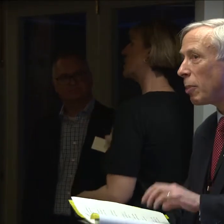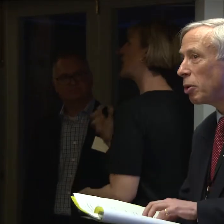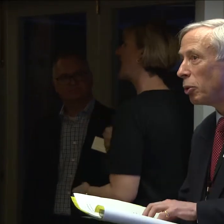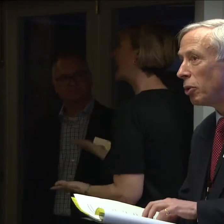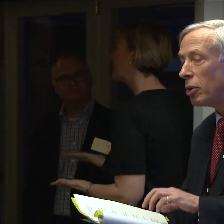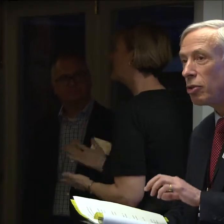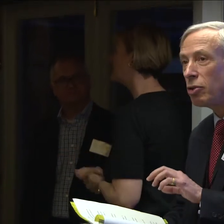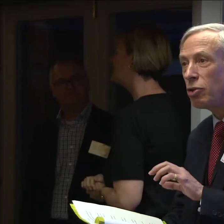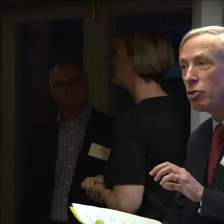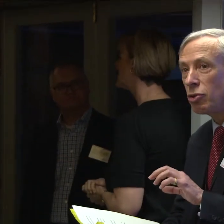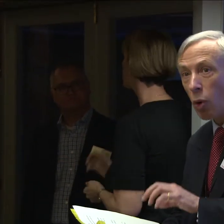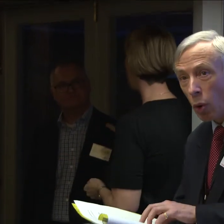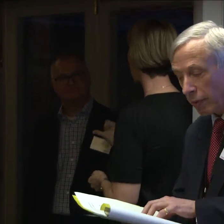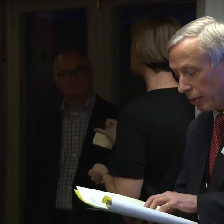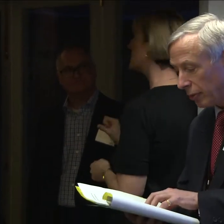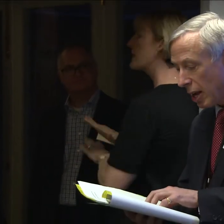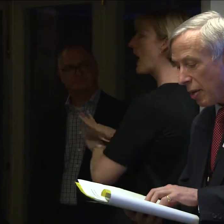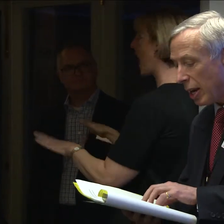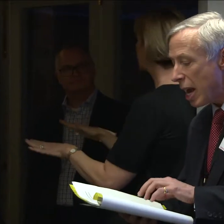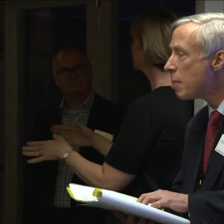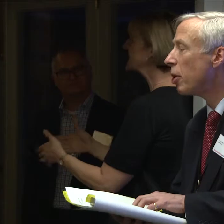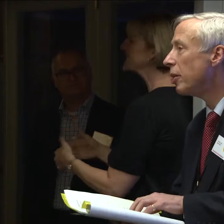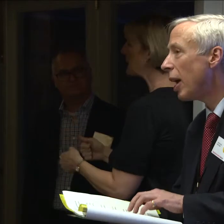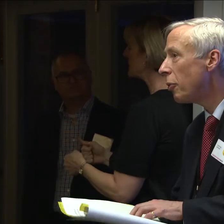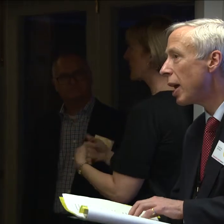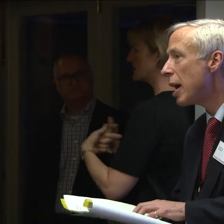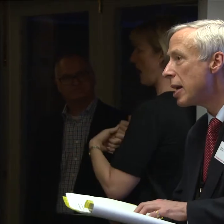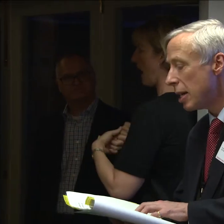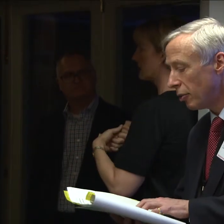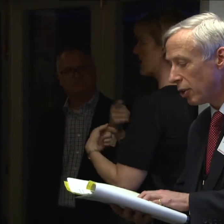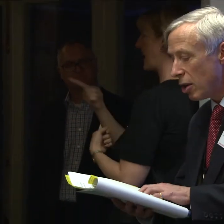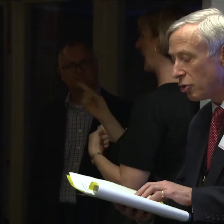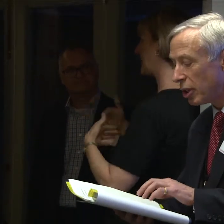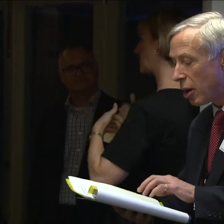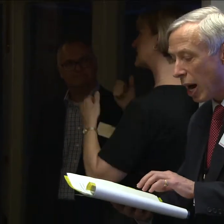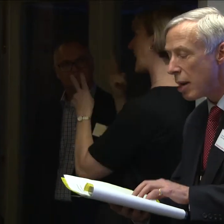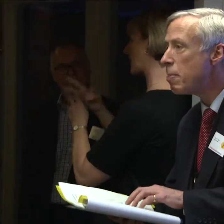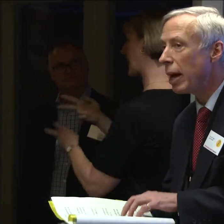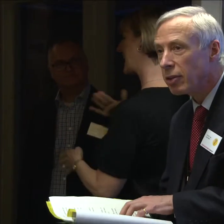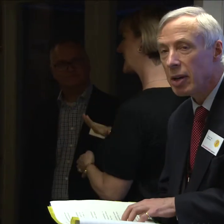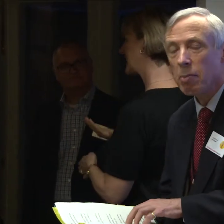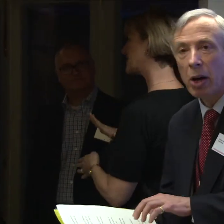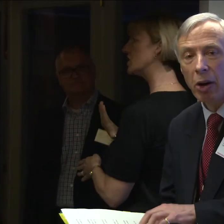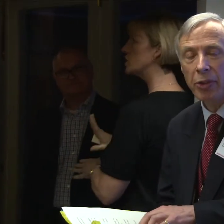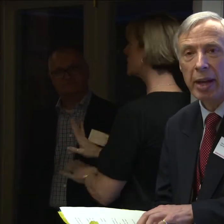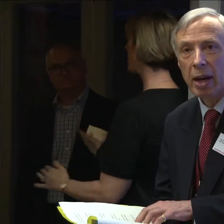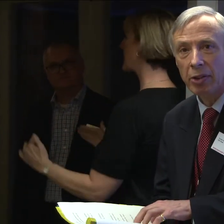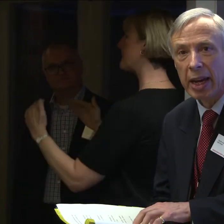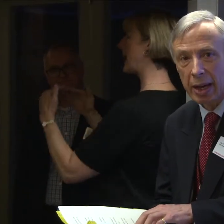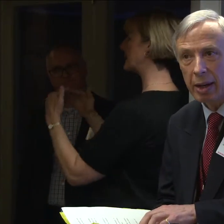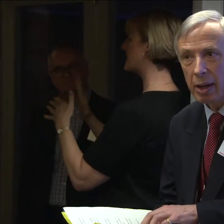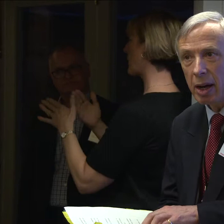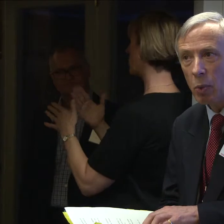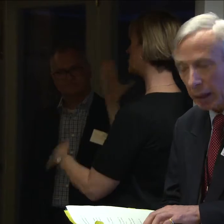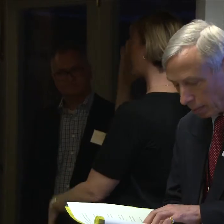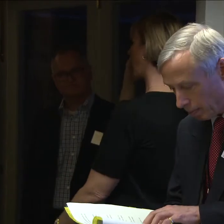unacceptable to all of us that anybody's health care needs should go unmet because they can't